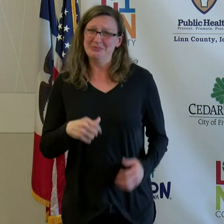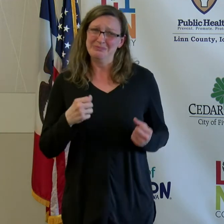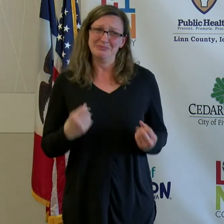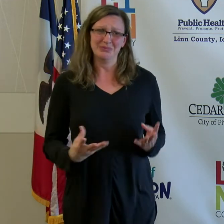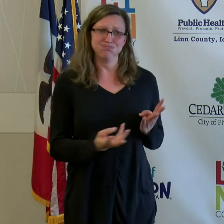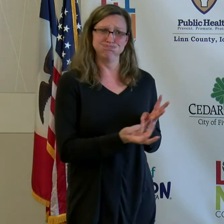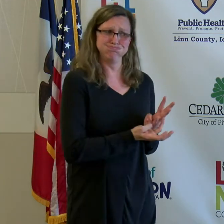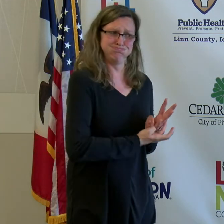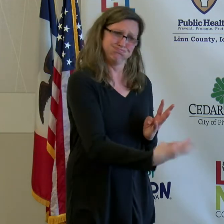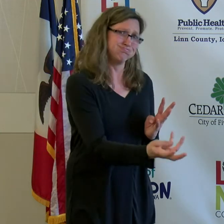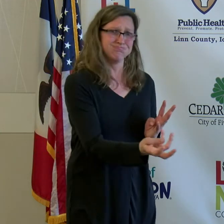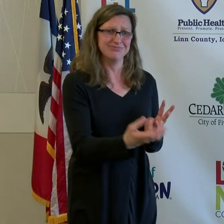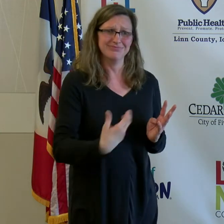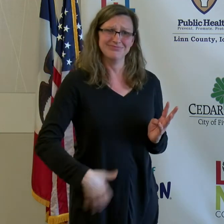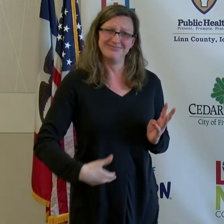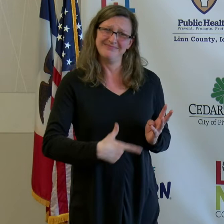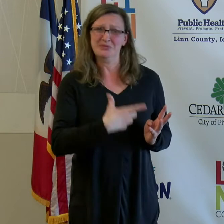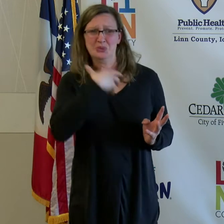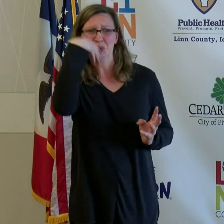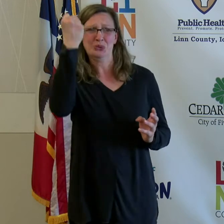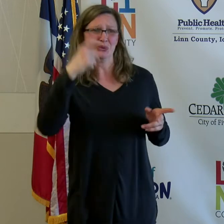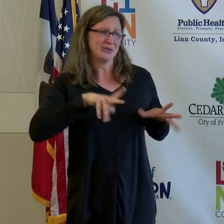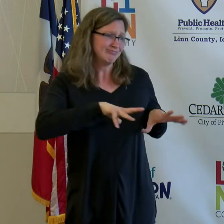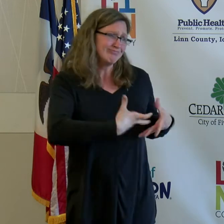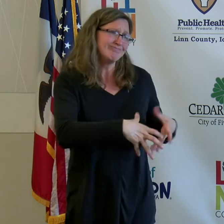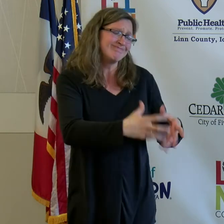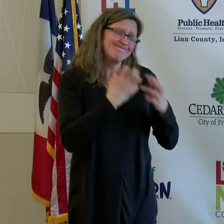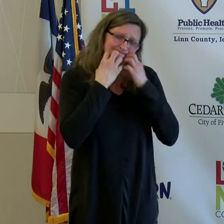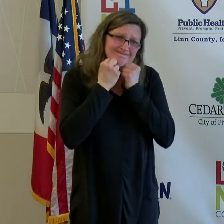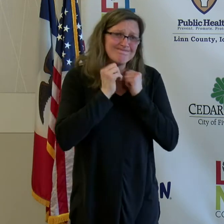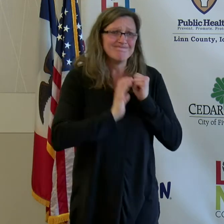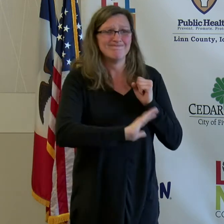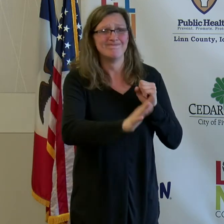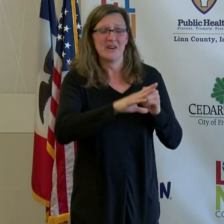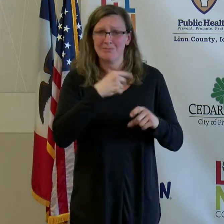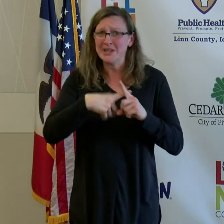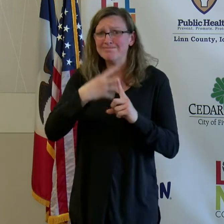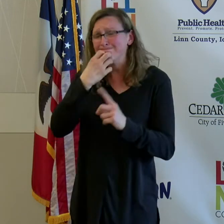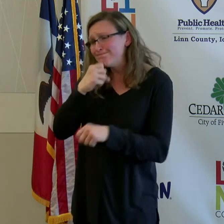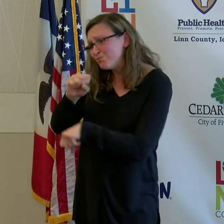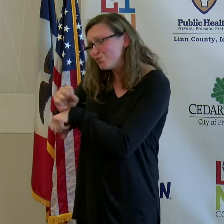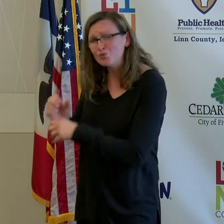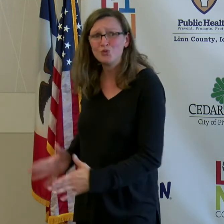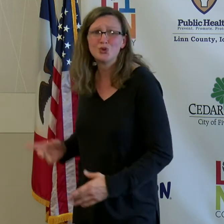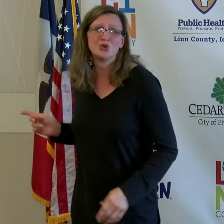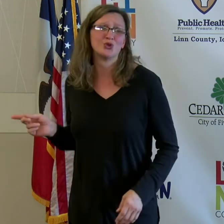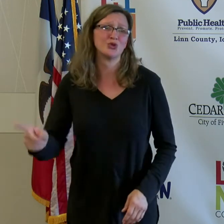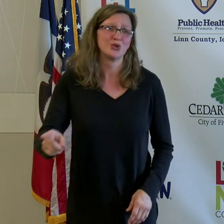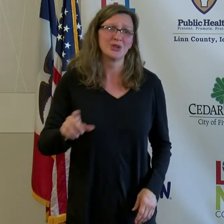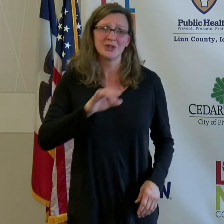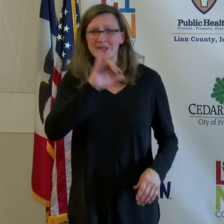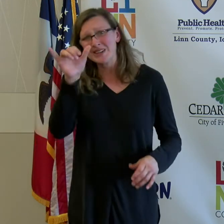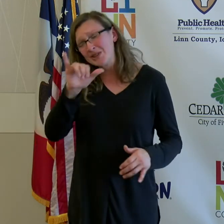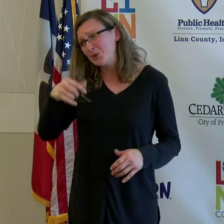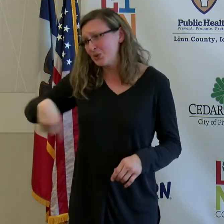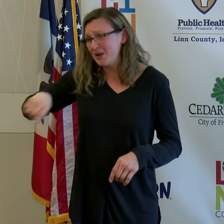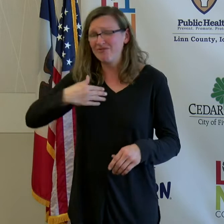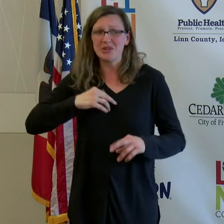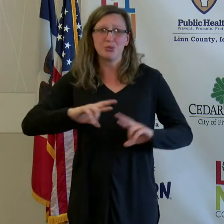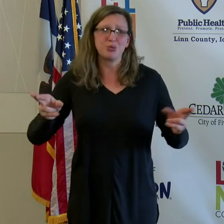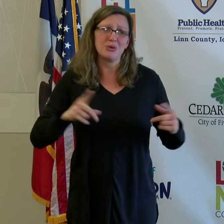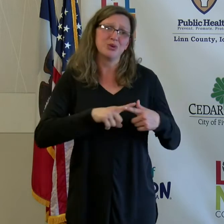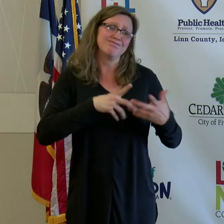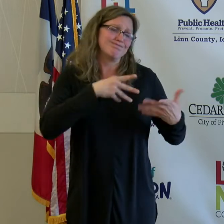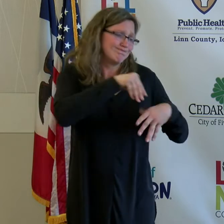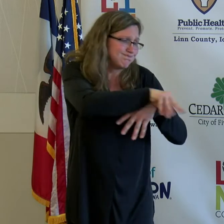care very much about their staff members, and we are working with them to try to protect everyone that is associated in